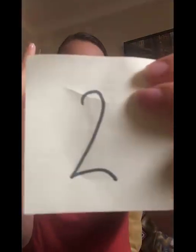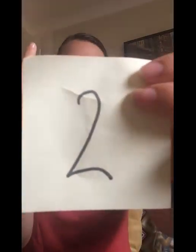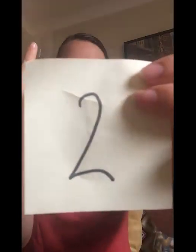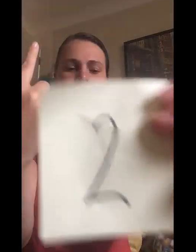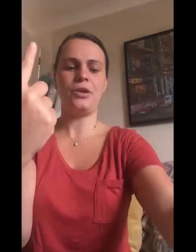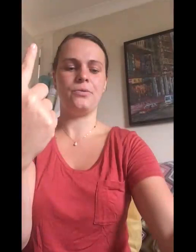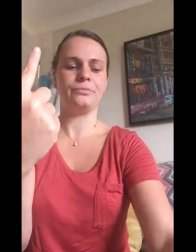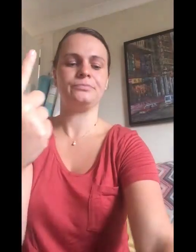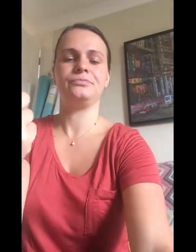2.